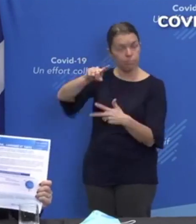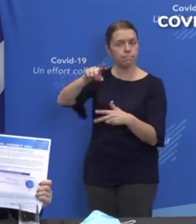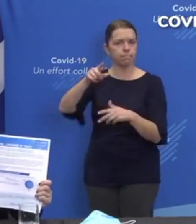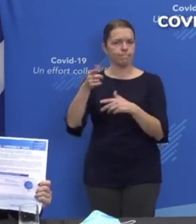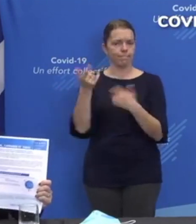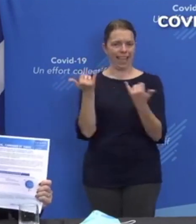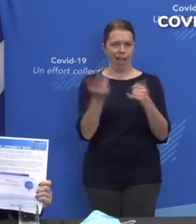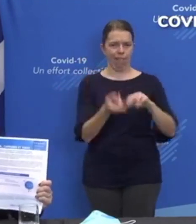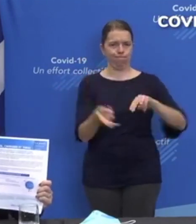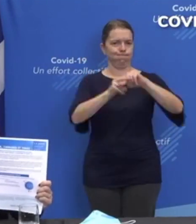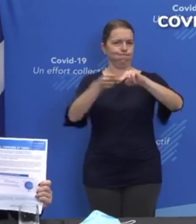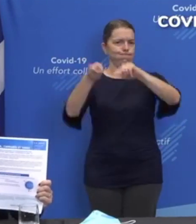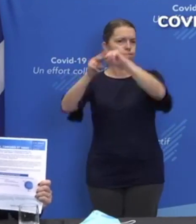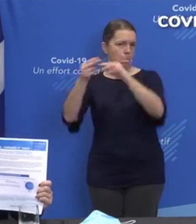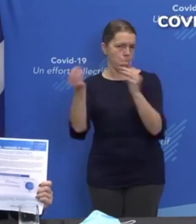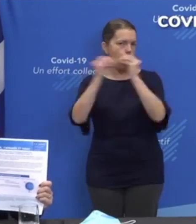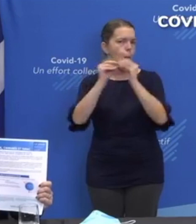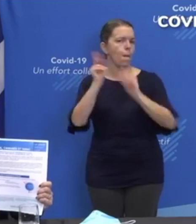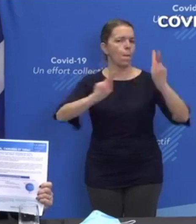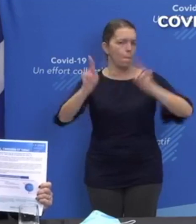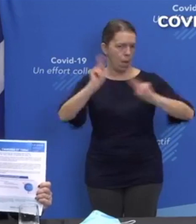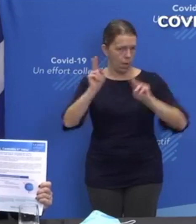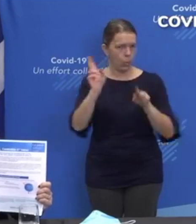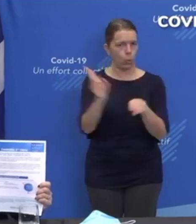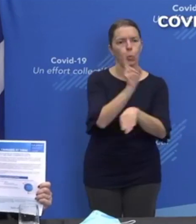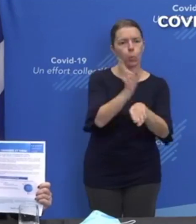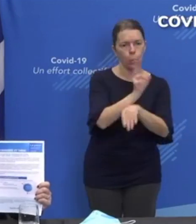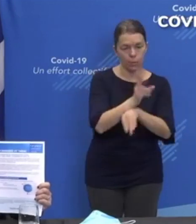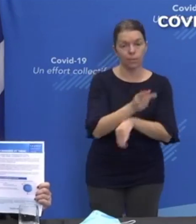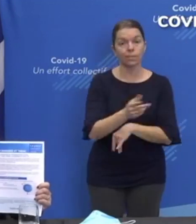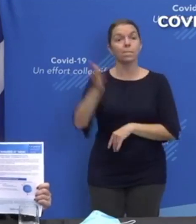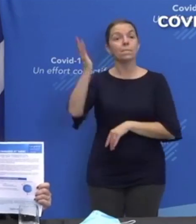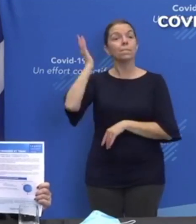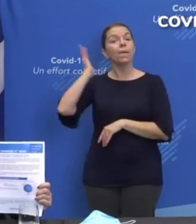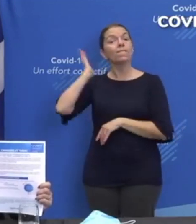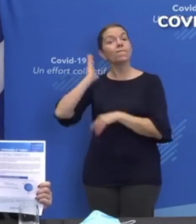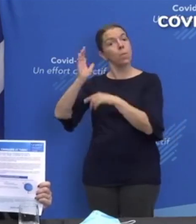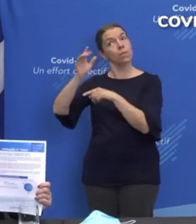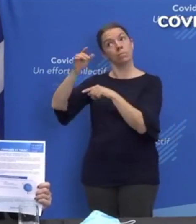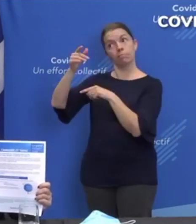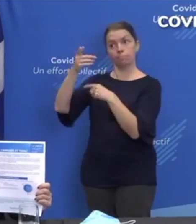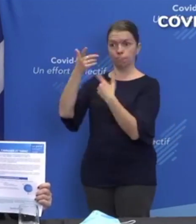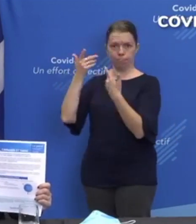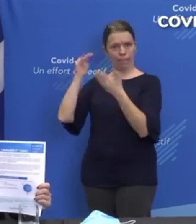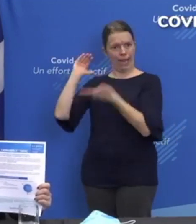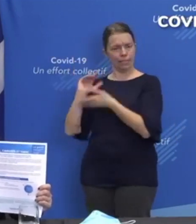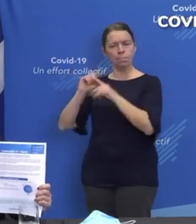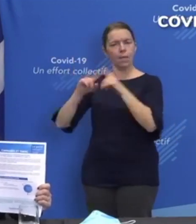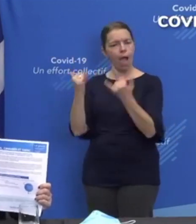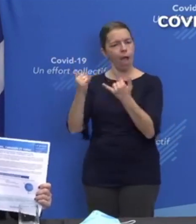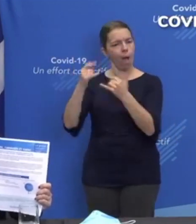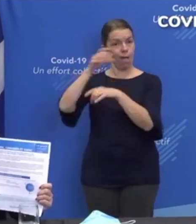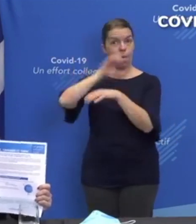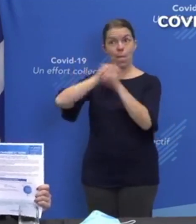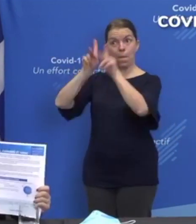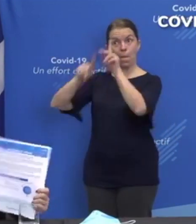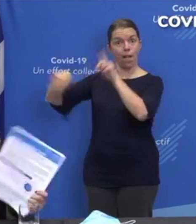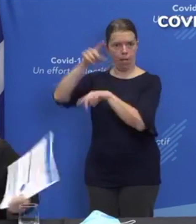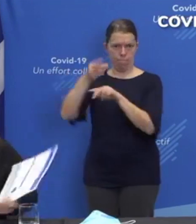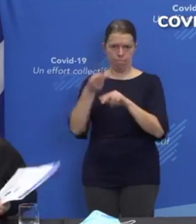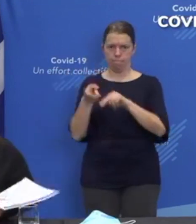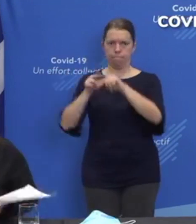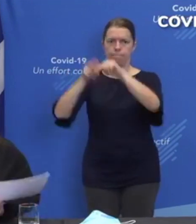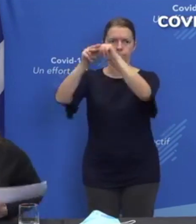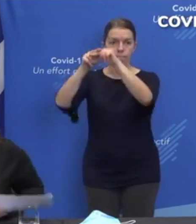Some groups have decreased, mostly elders, but what we see in the young population is that we have a significant